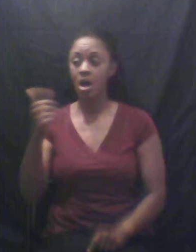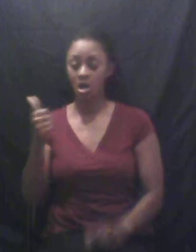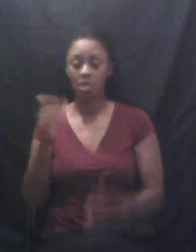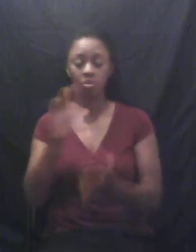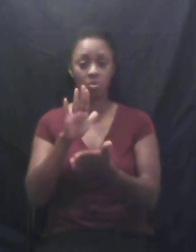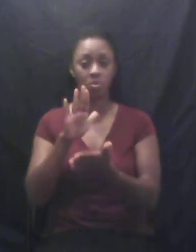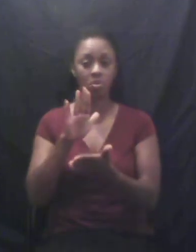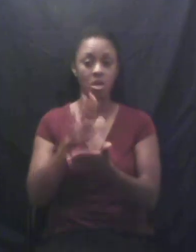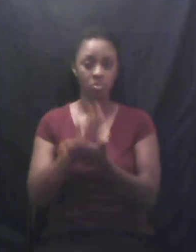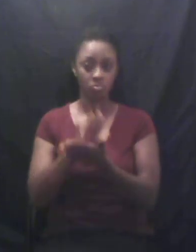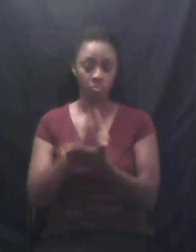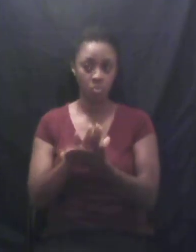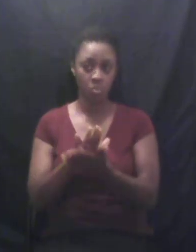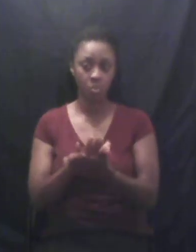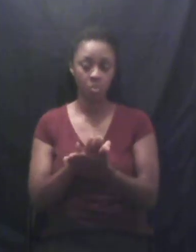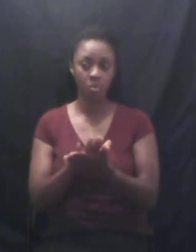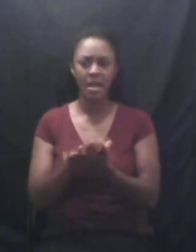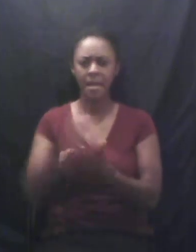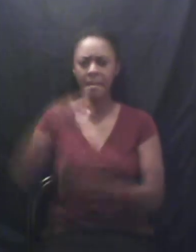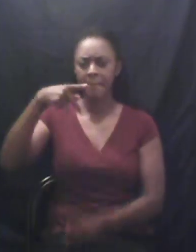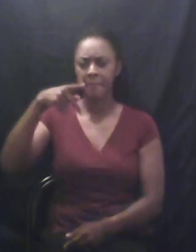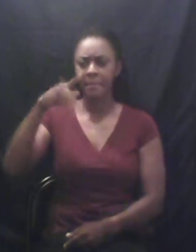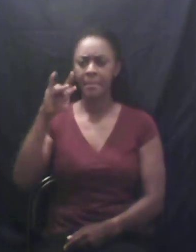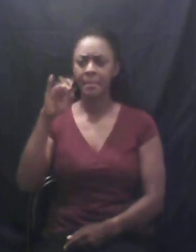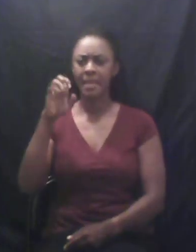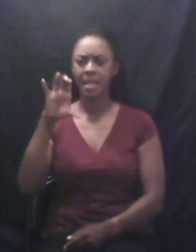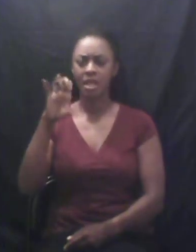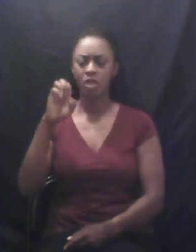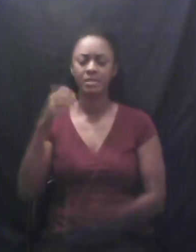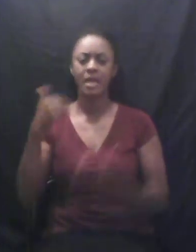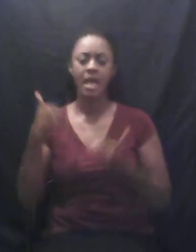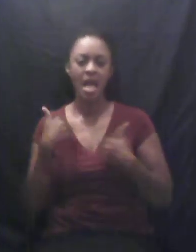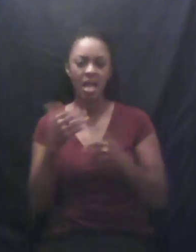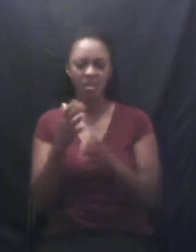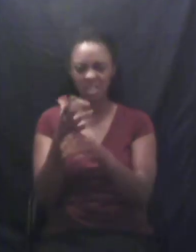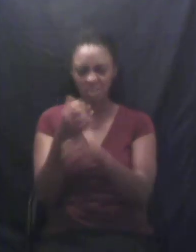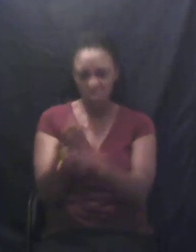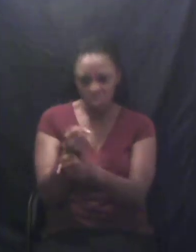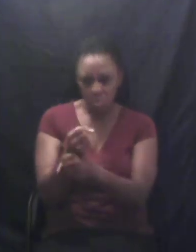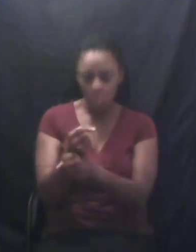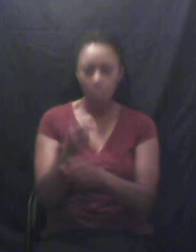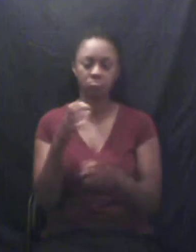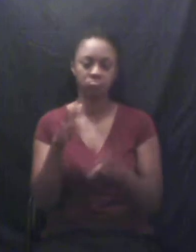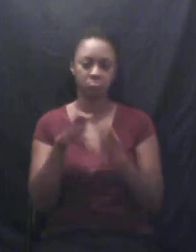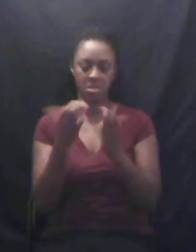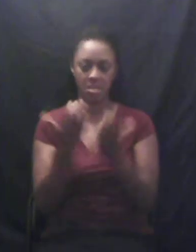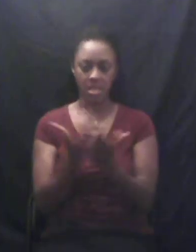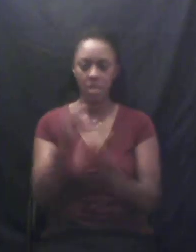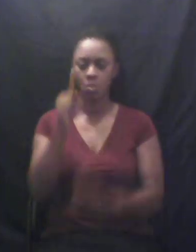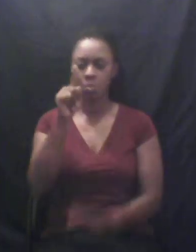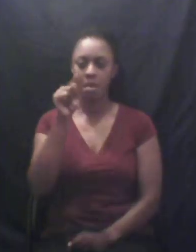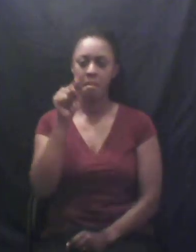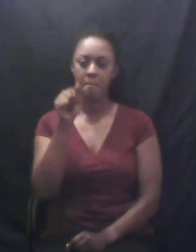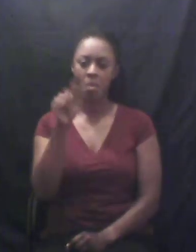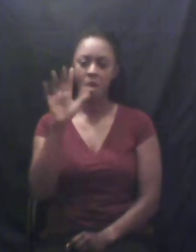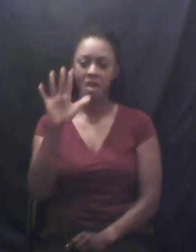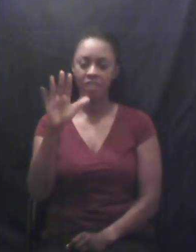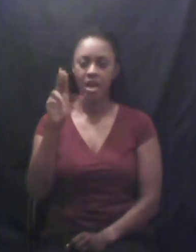may have like a very short class, like 0.5 unit class. That would be maybe